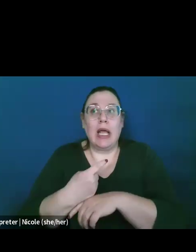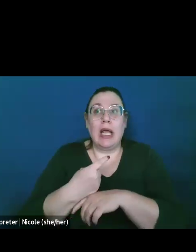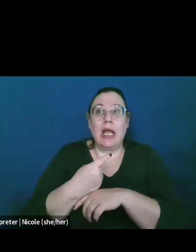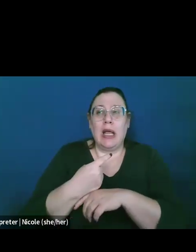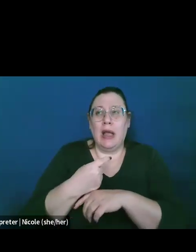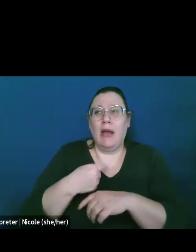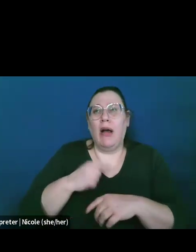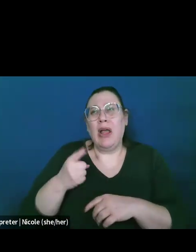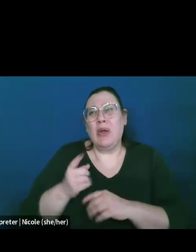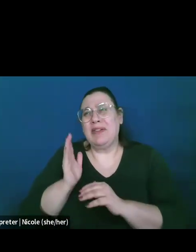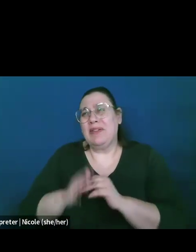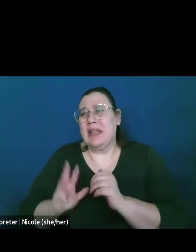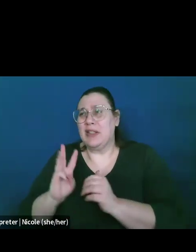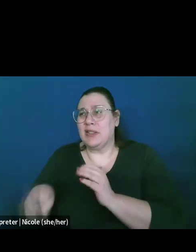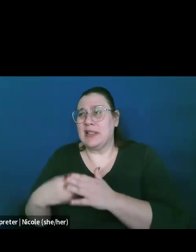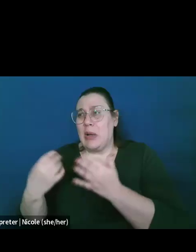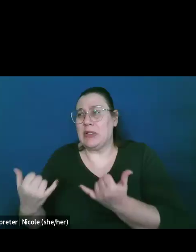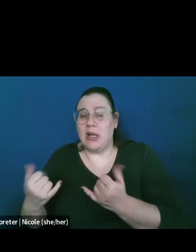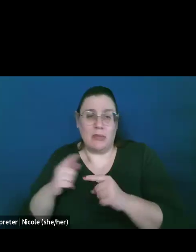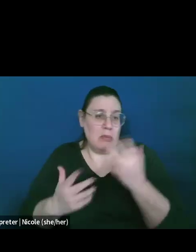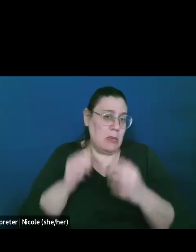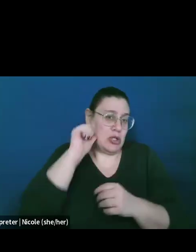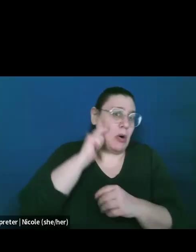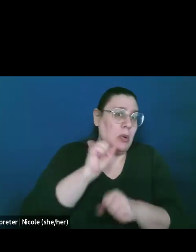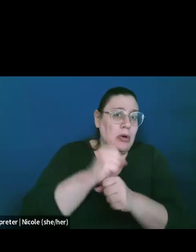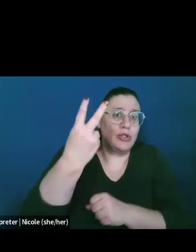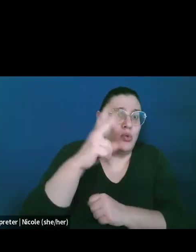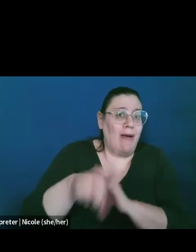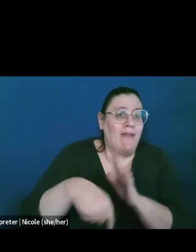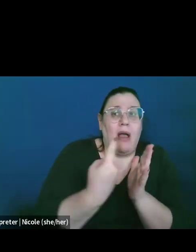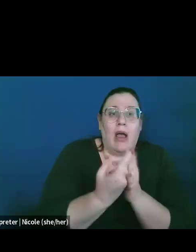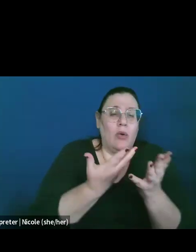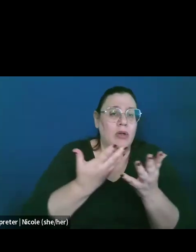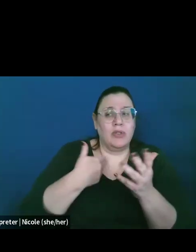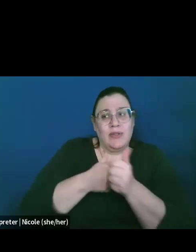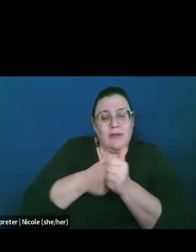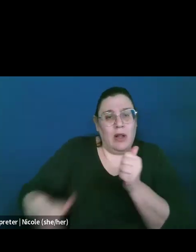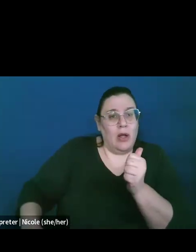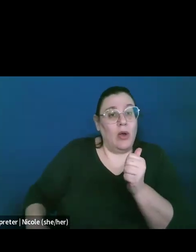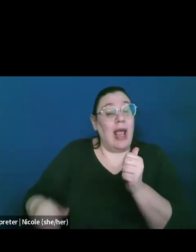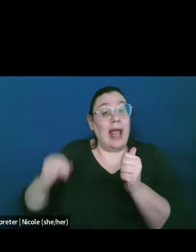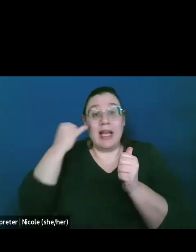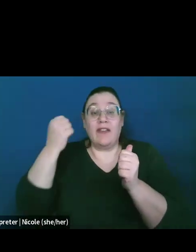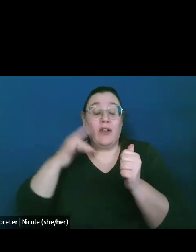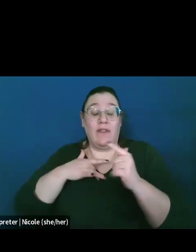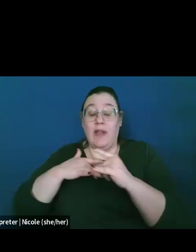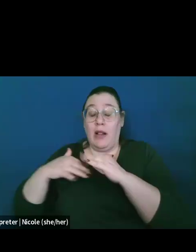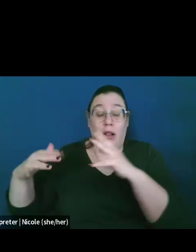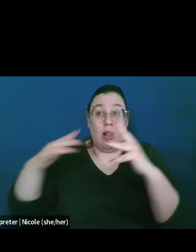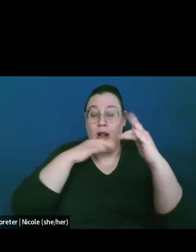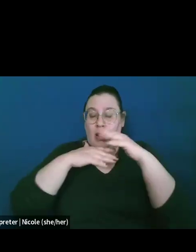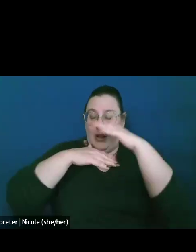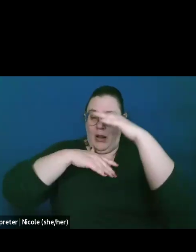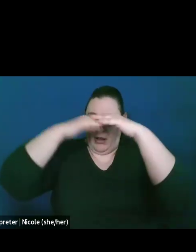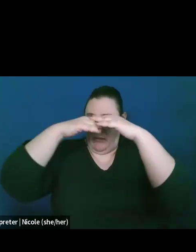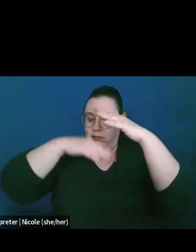today, but you might do 12 hours the next day. So just kind of listening, and when your social battery is full, really kind of respecting that,